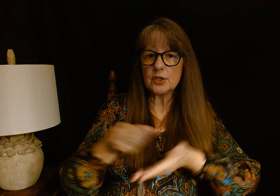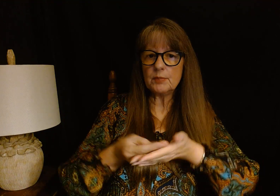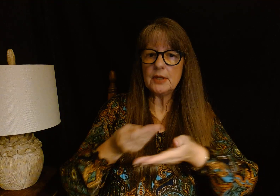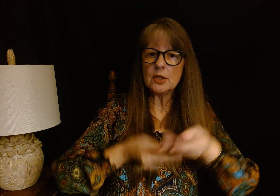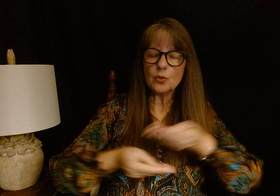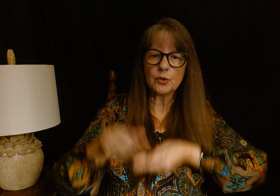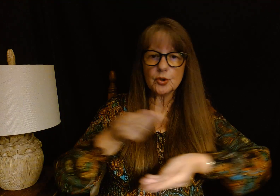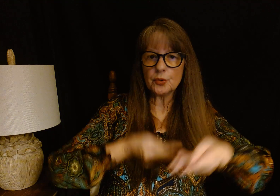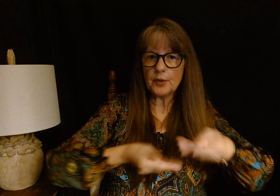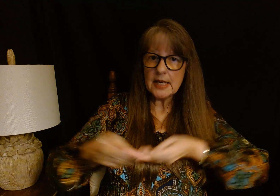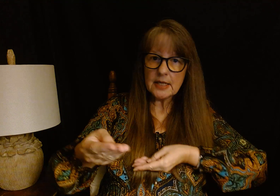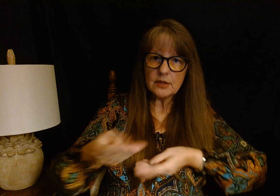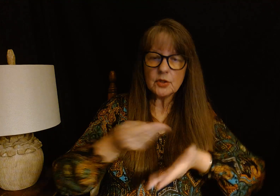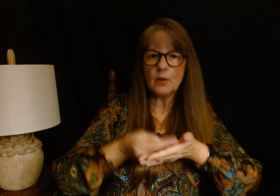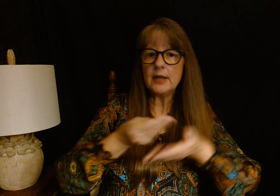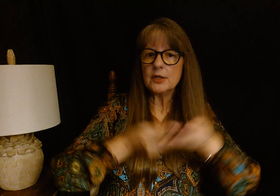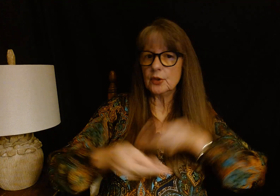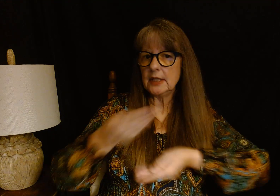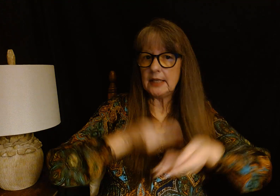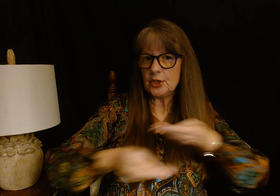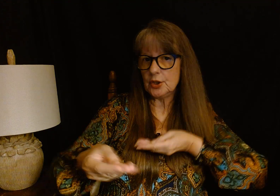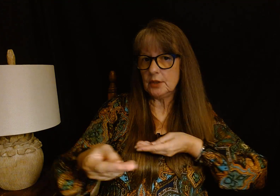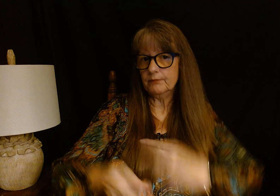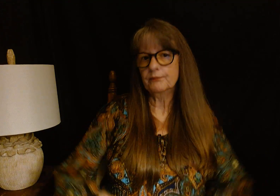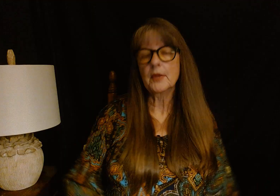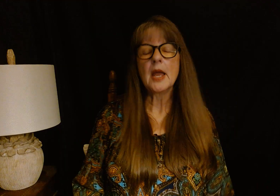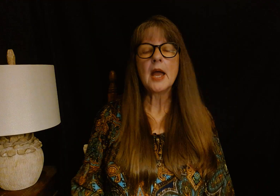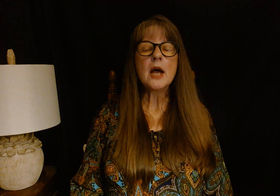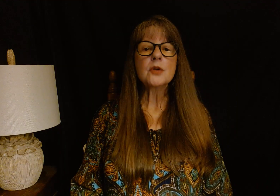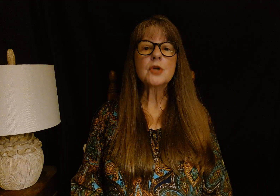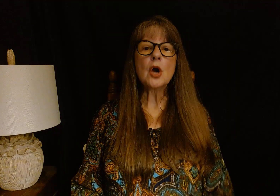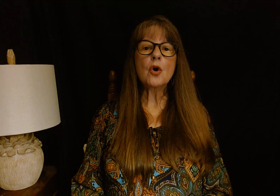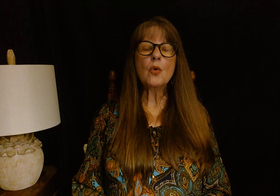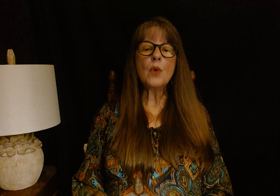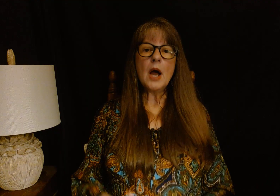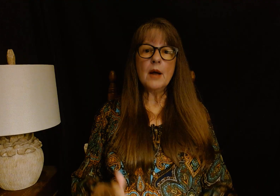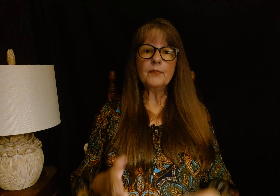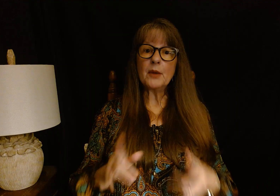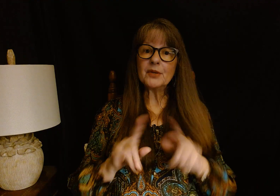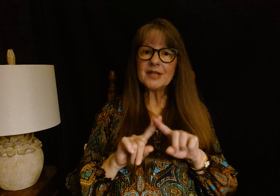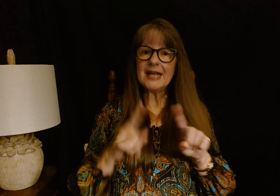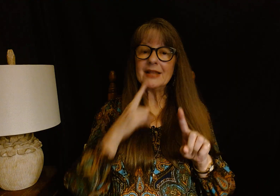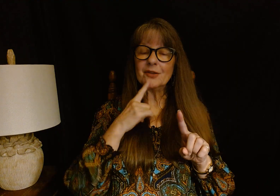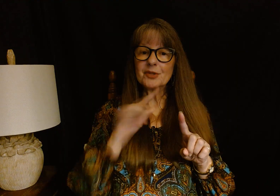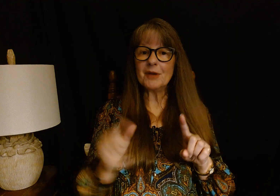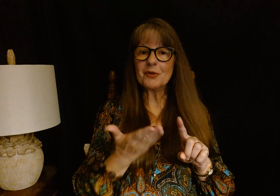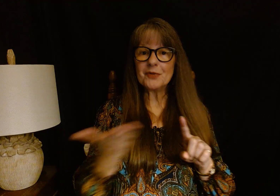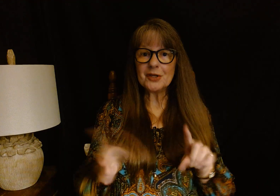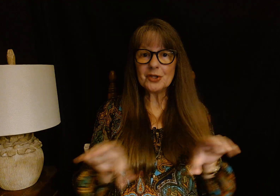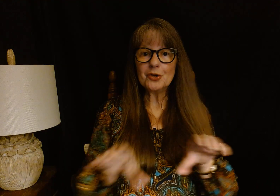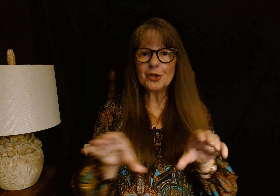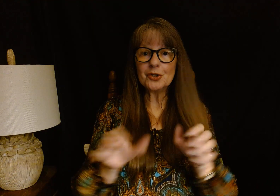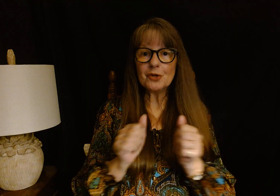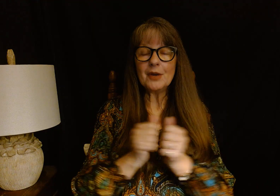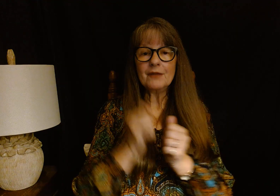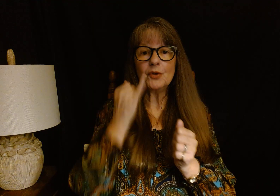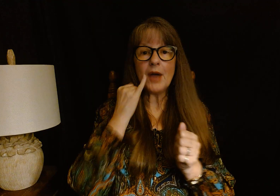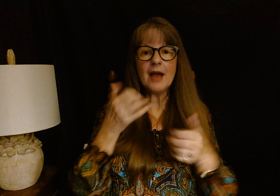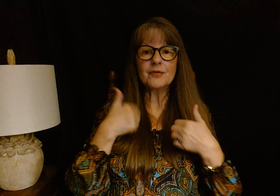spend it or to trade it. So in circulation. So they were saying that there's some other things that you can do if you have some